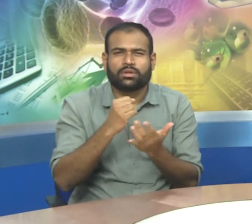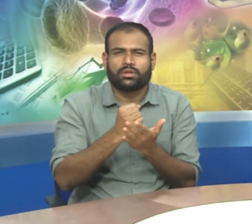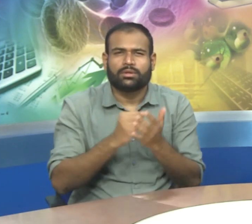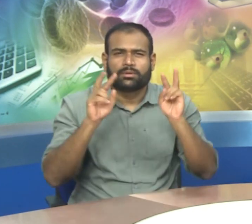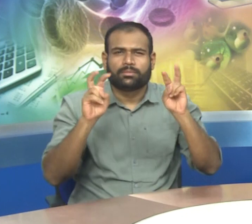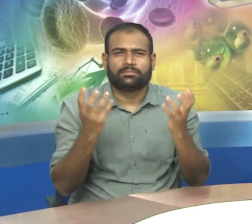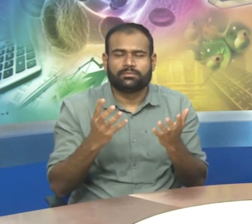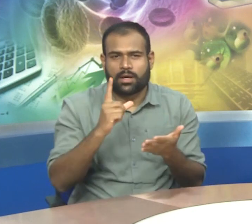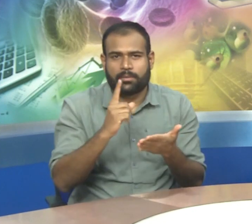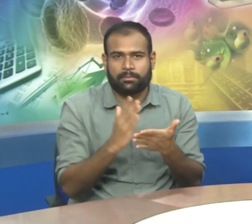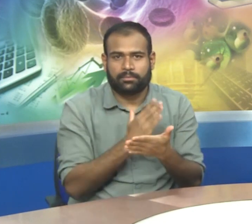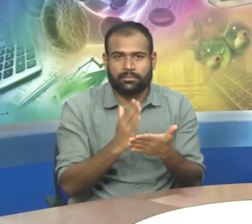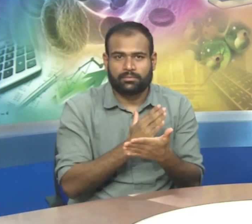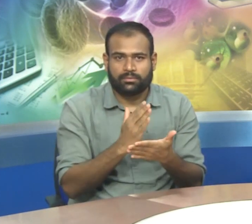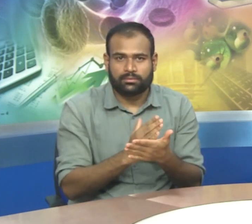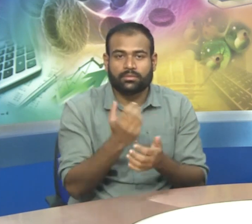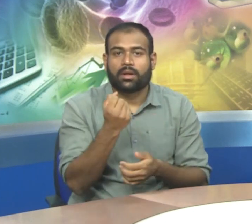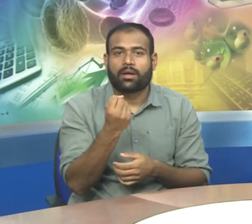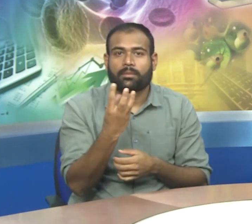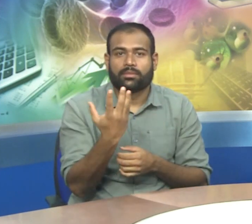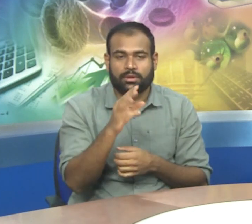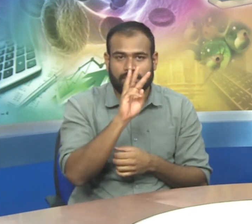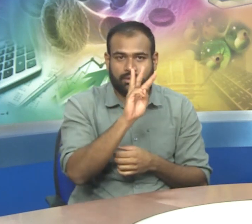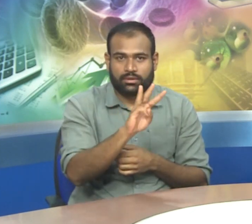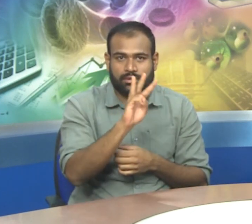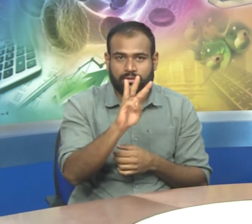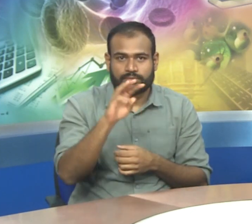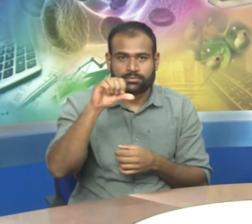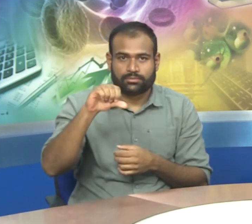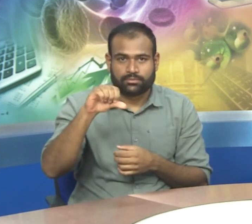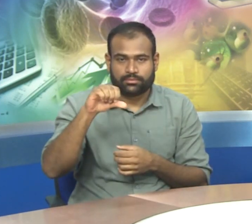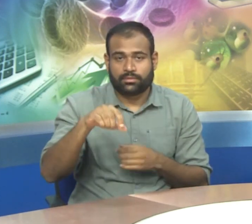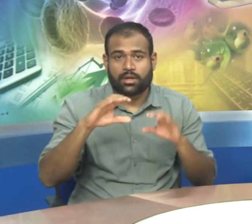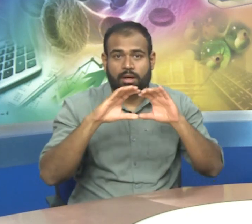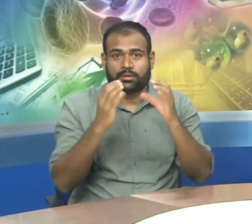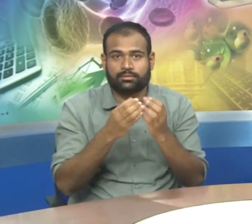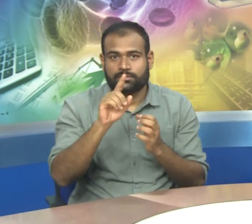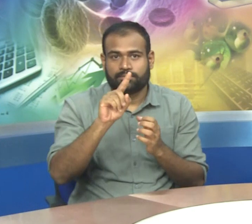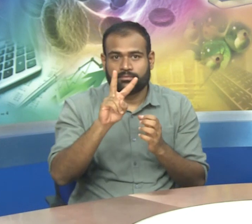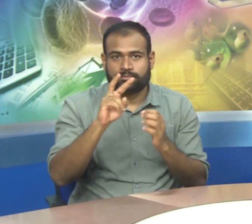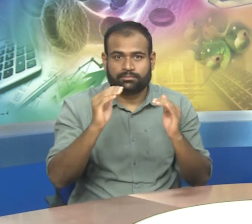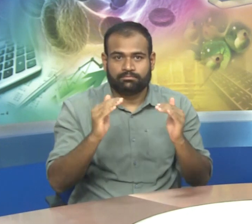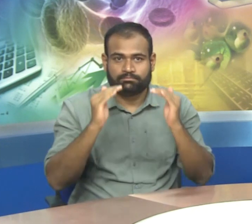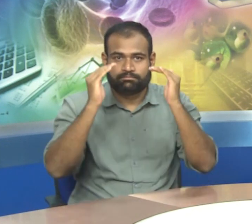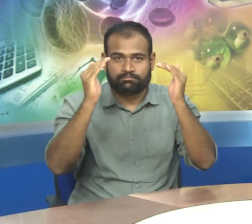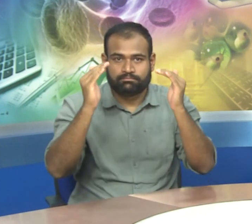NIOS welcomes you in this educational video of Library and Information Science,